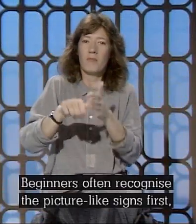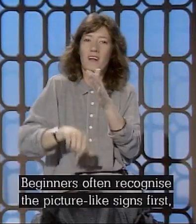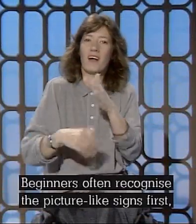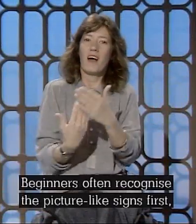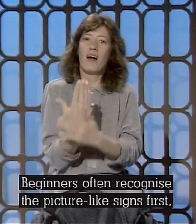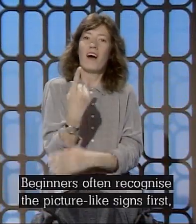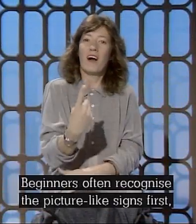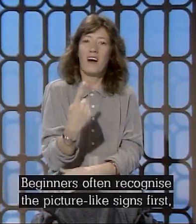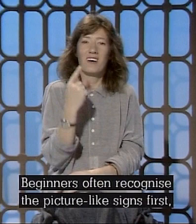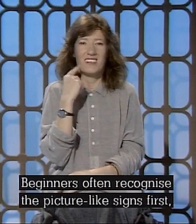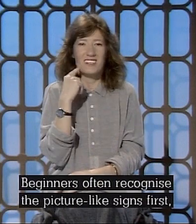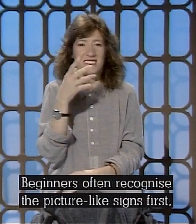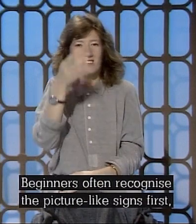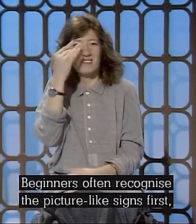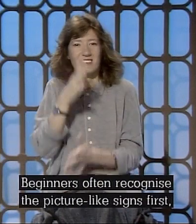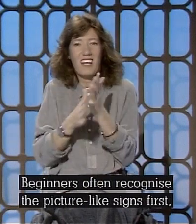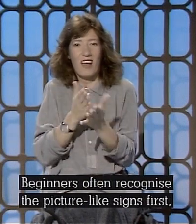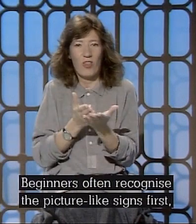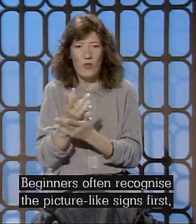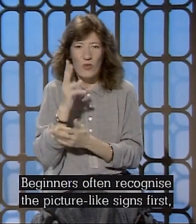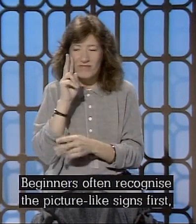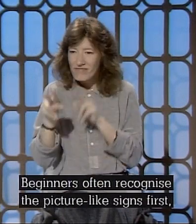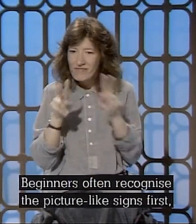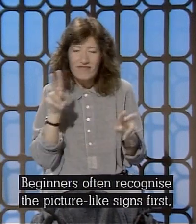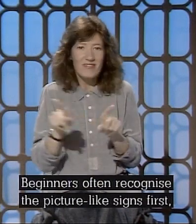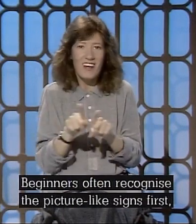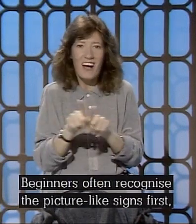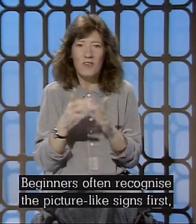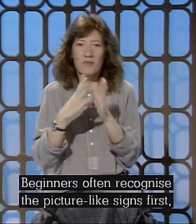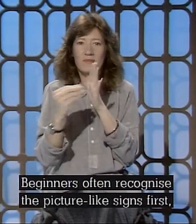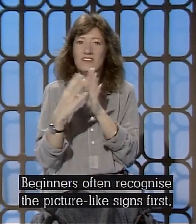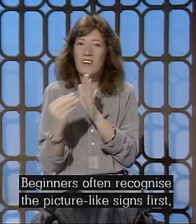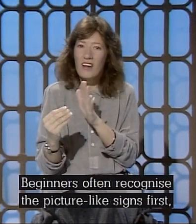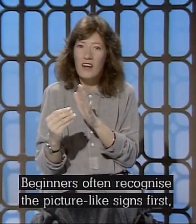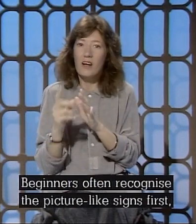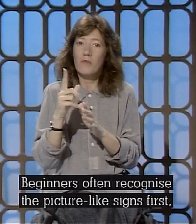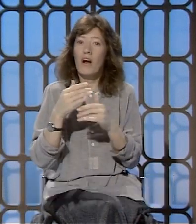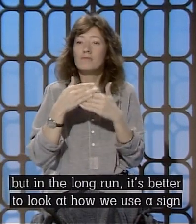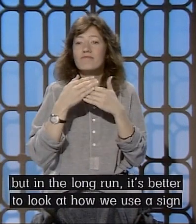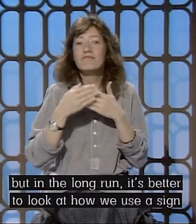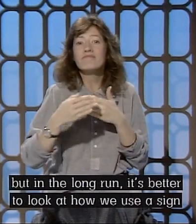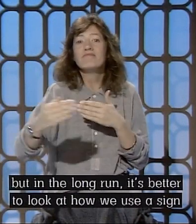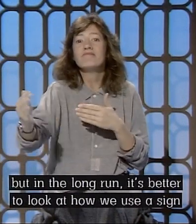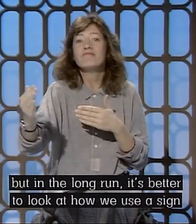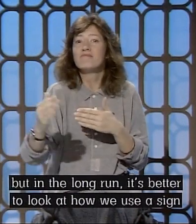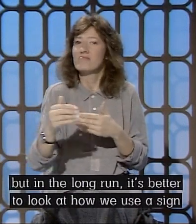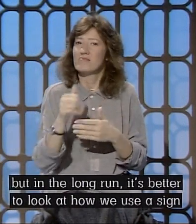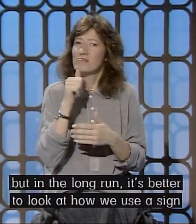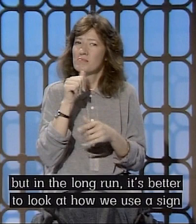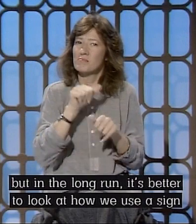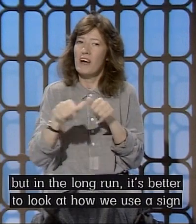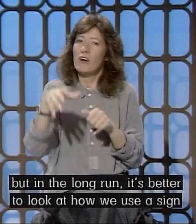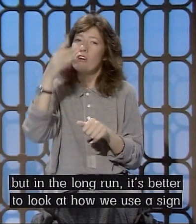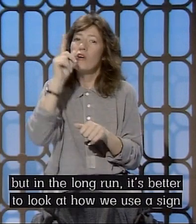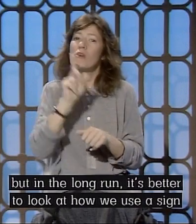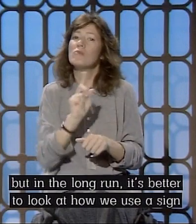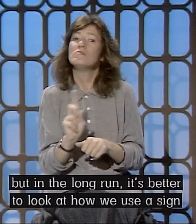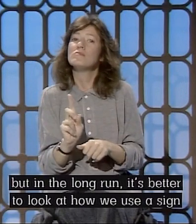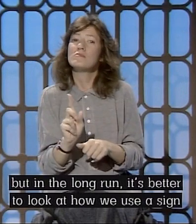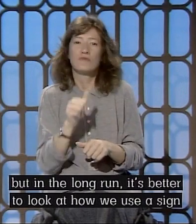For a beginner, it's often easier to recognize the picture-like signs first. But in the long run, it's better to look at how we use